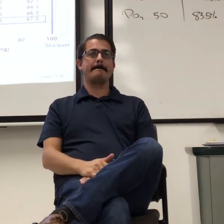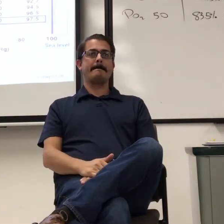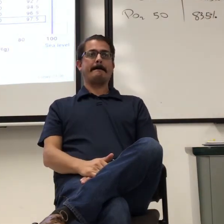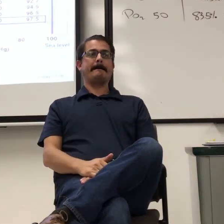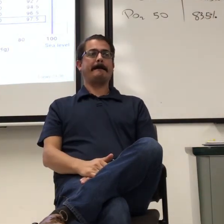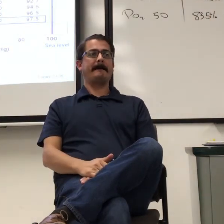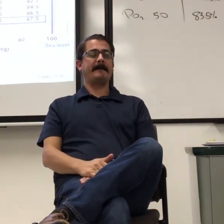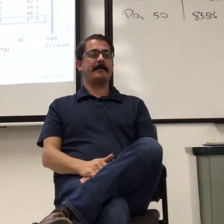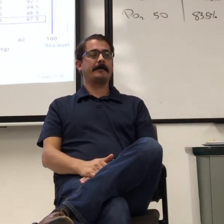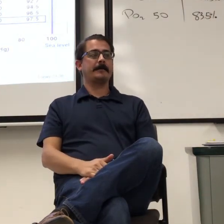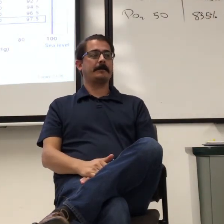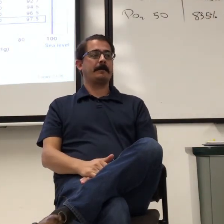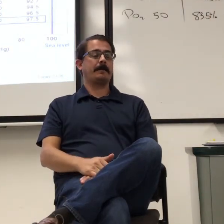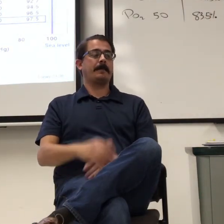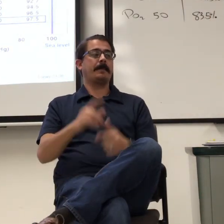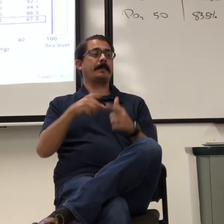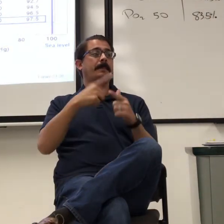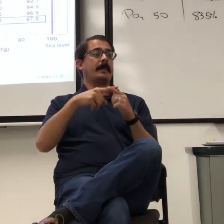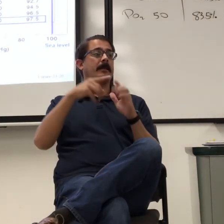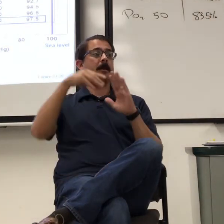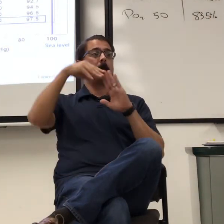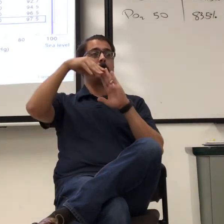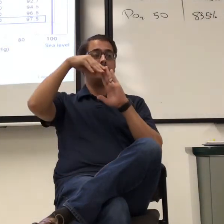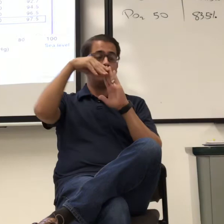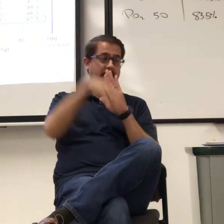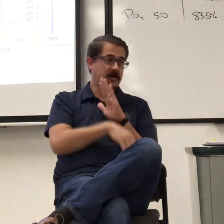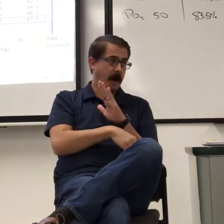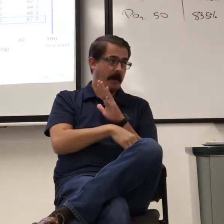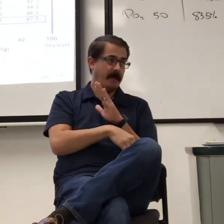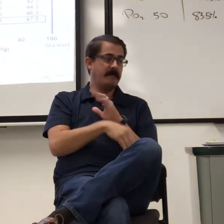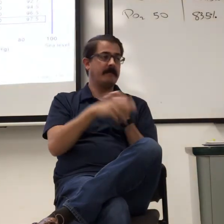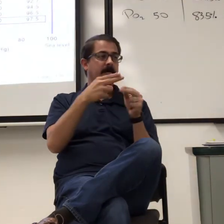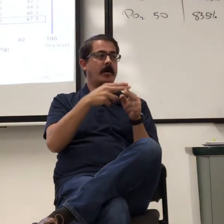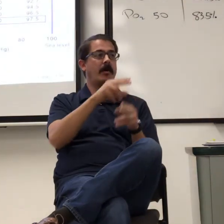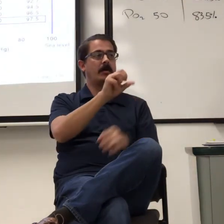And then you have the big drop-off called the steep slope.